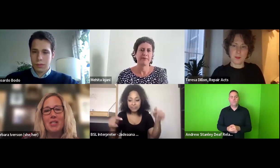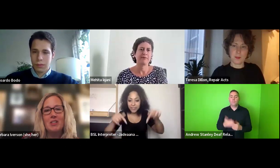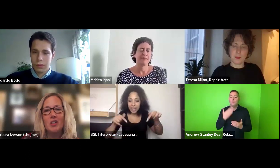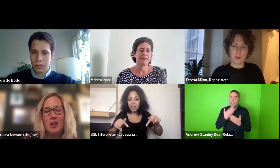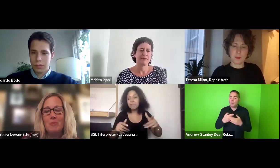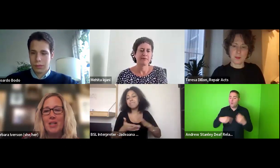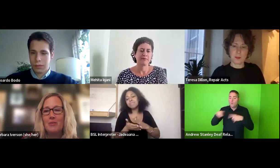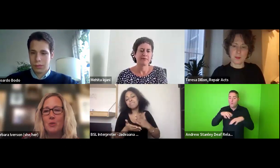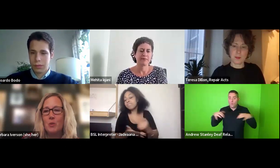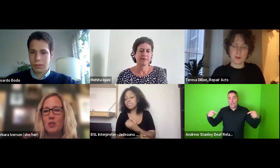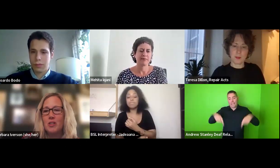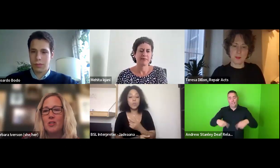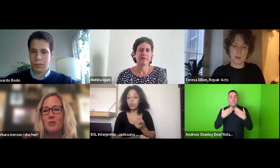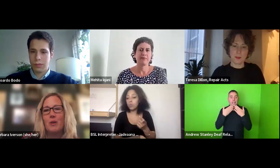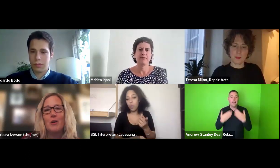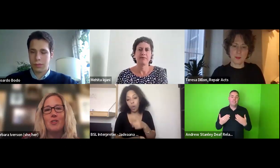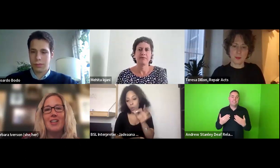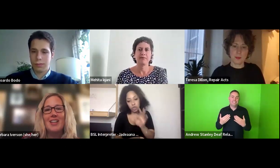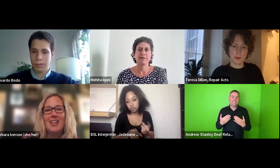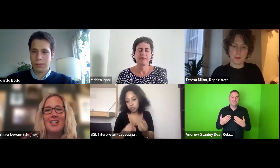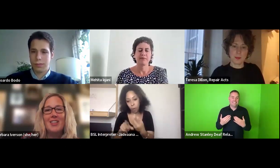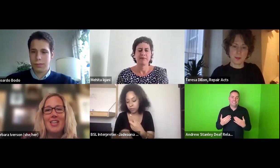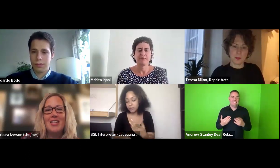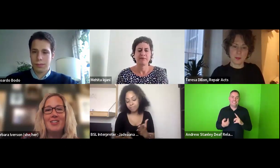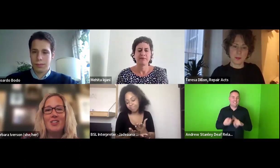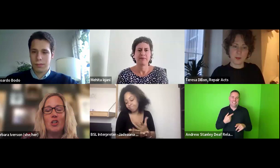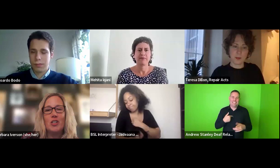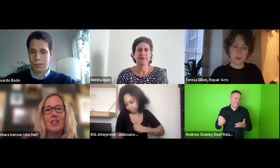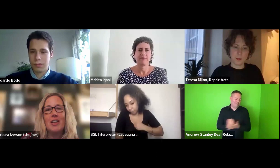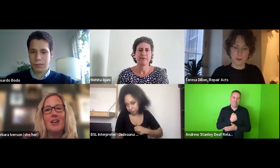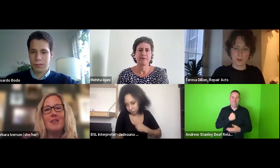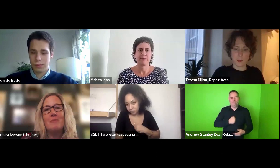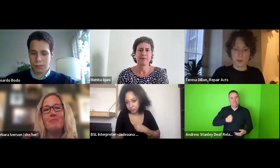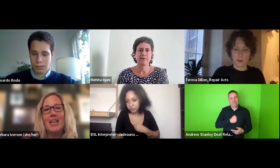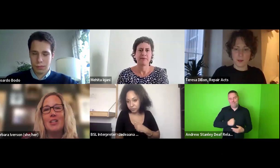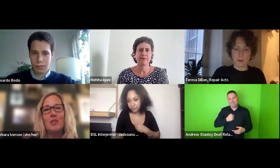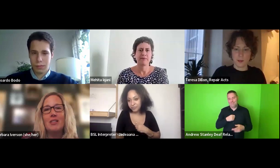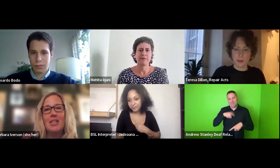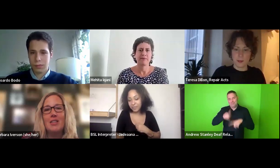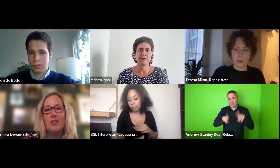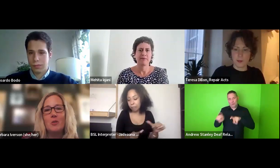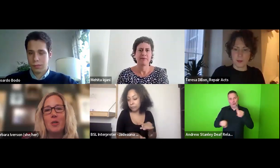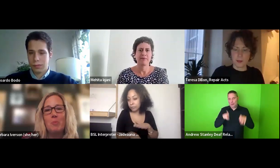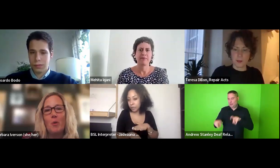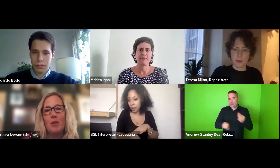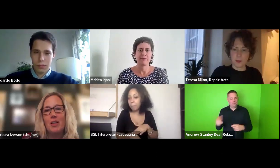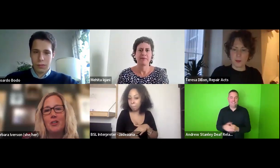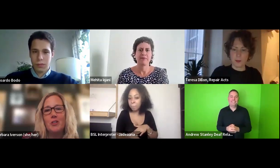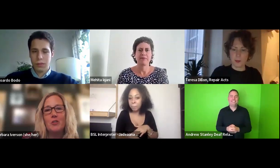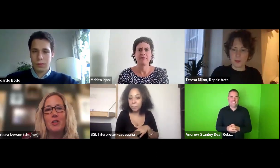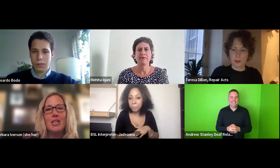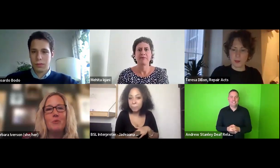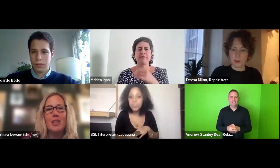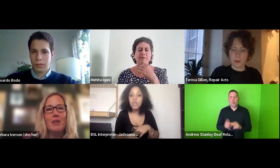that we did touch on many of those questions throughout the discussion. And you can see there's a quick poll